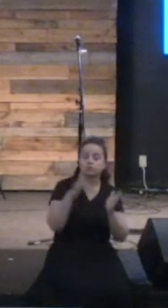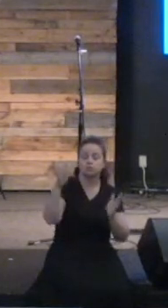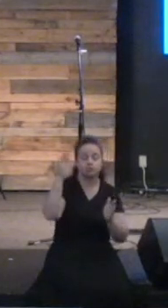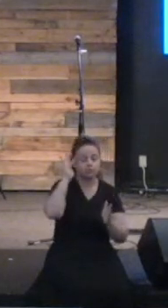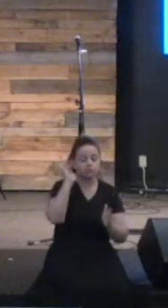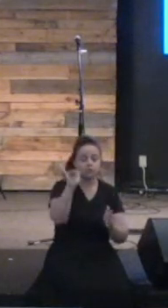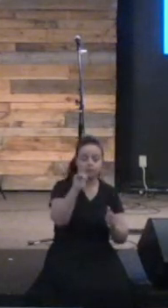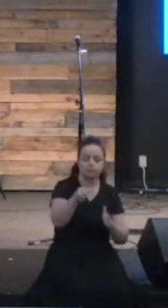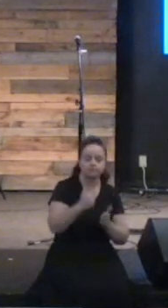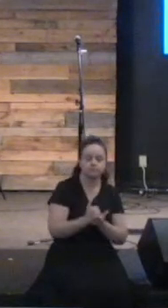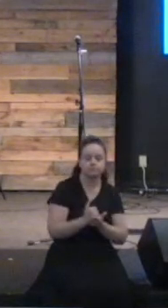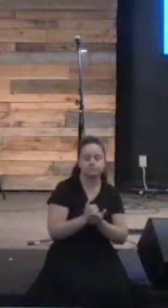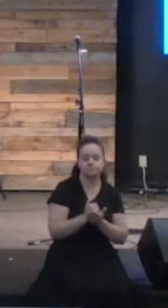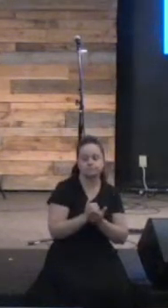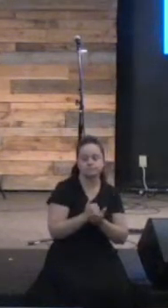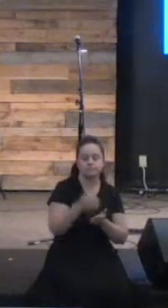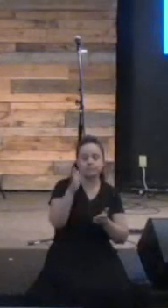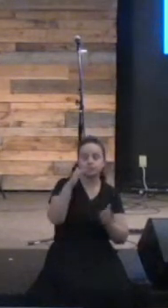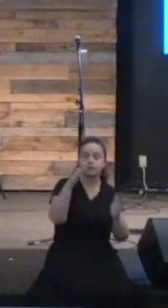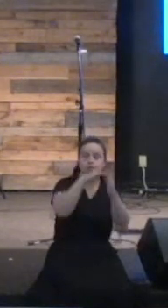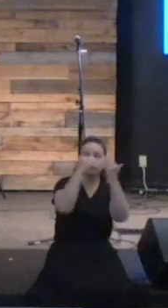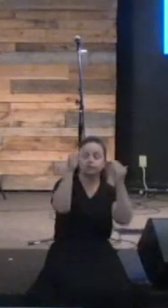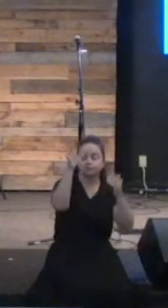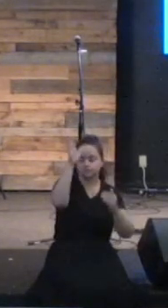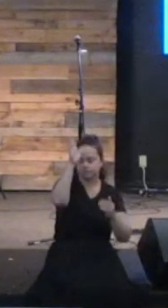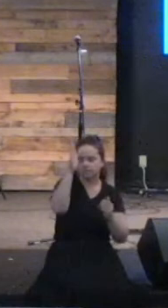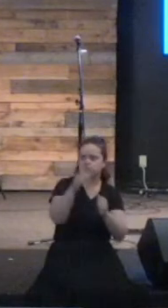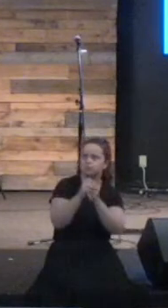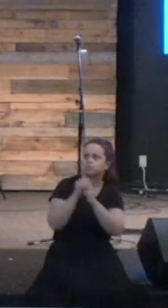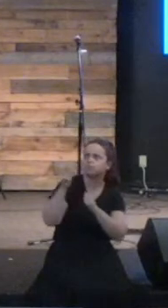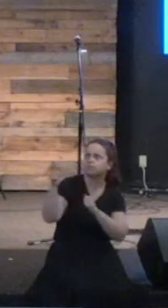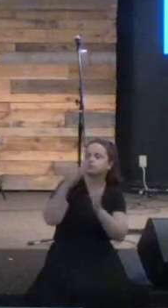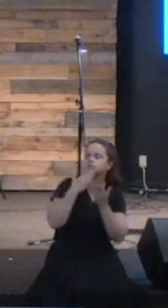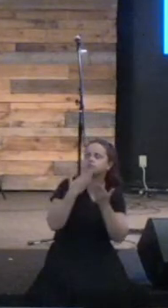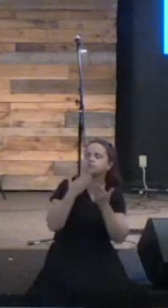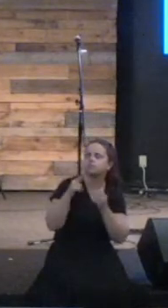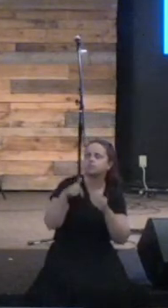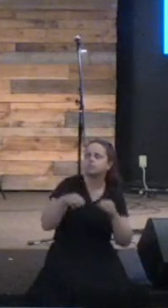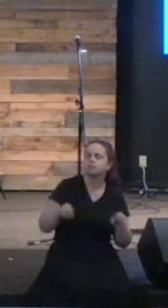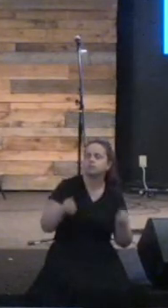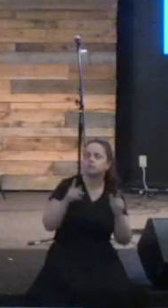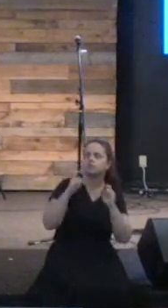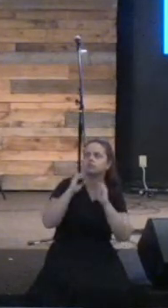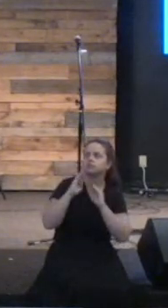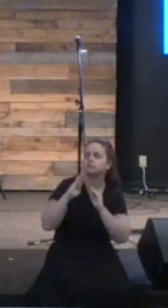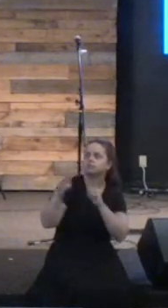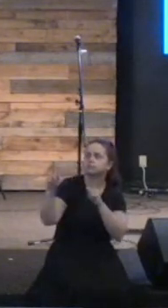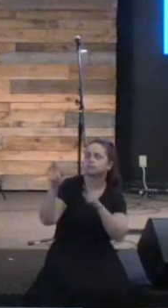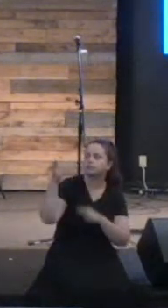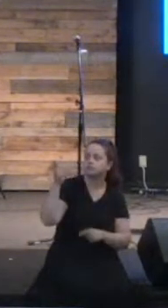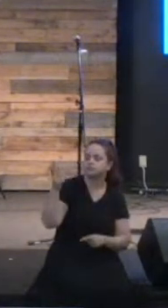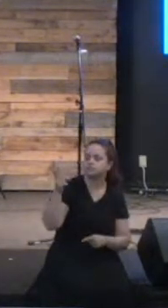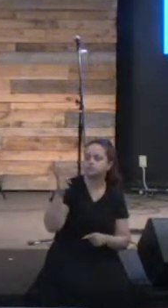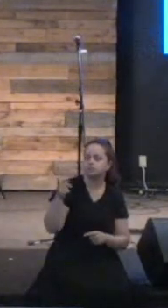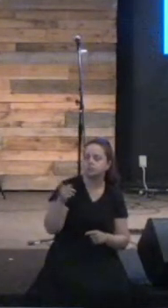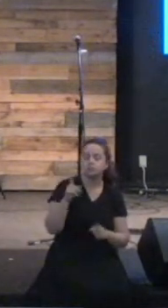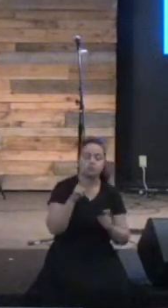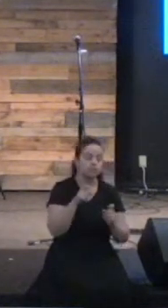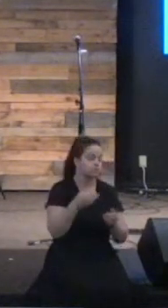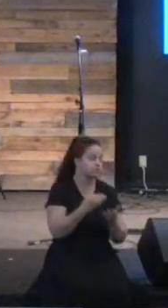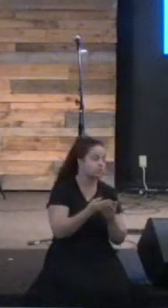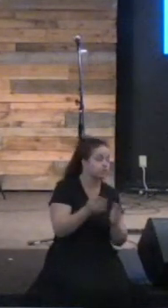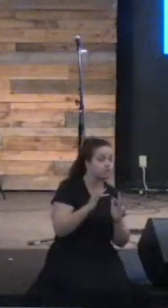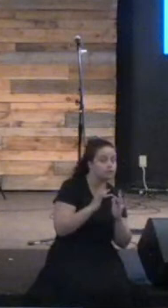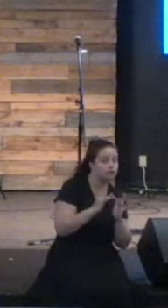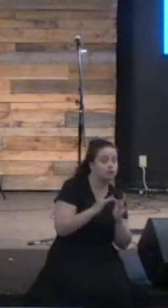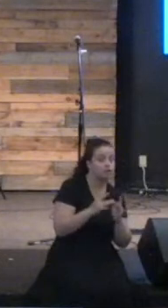amen God our heavenly father we just praise you and thank you for this opportunity to give back to you we ask now as we either give online or we